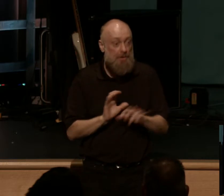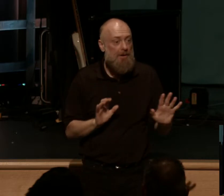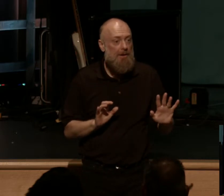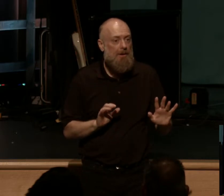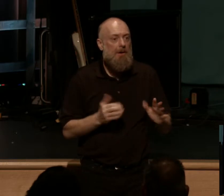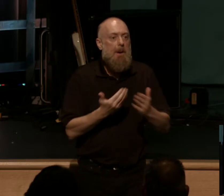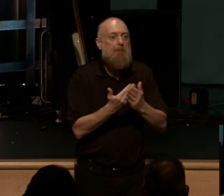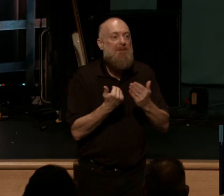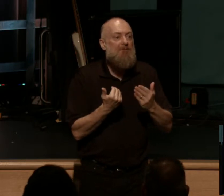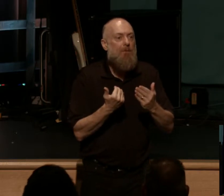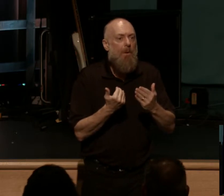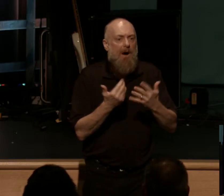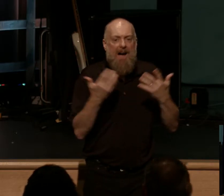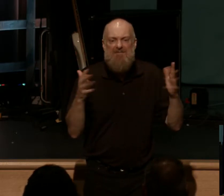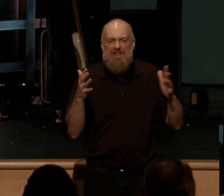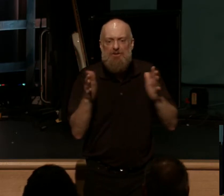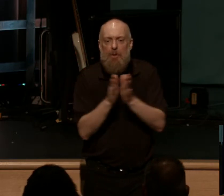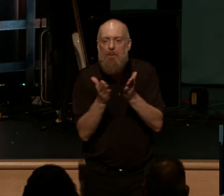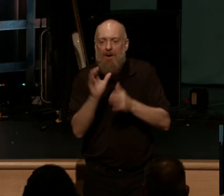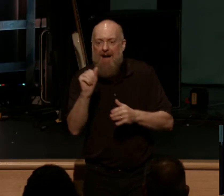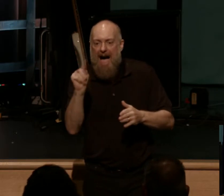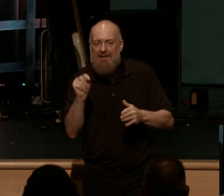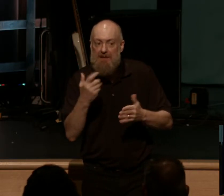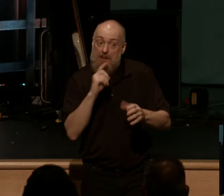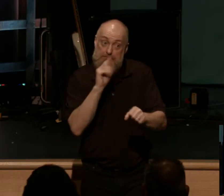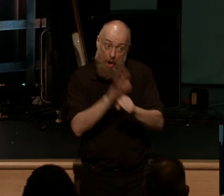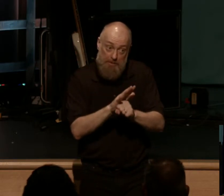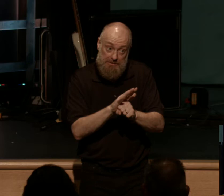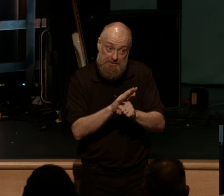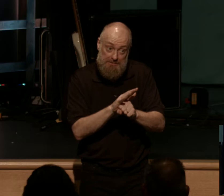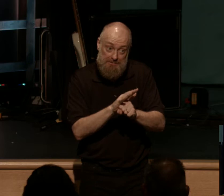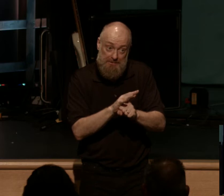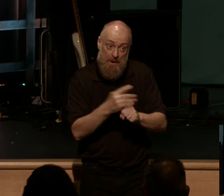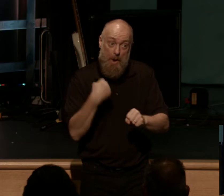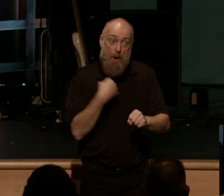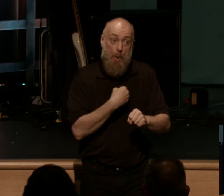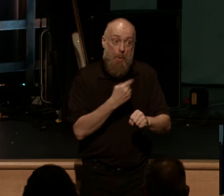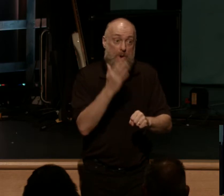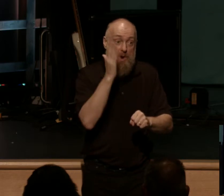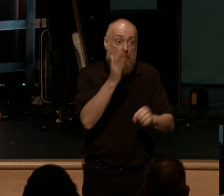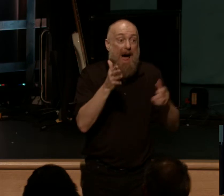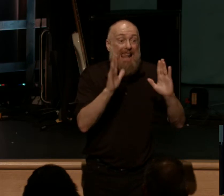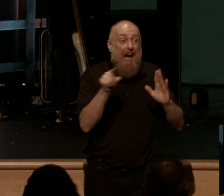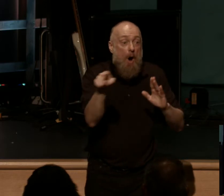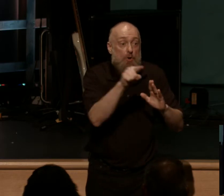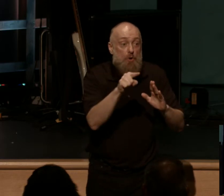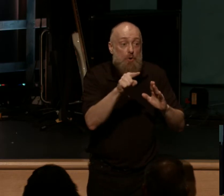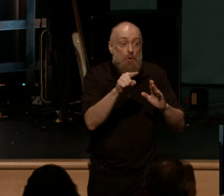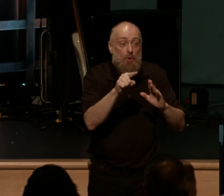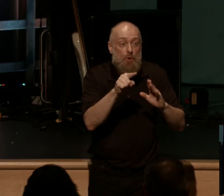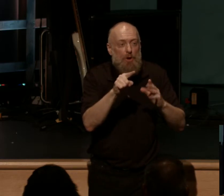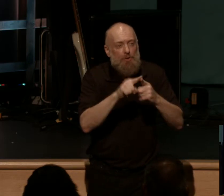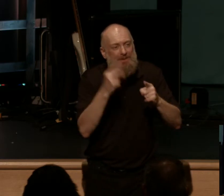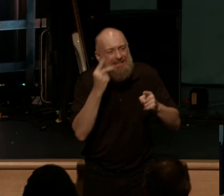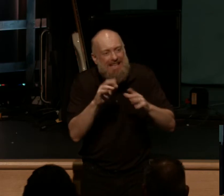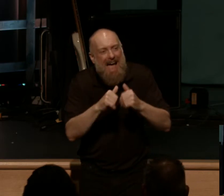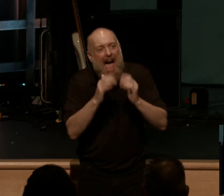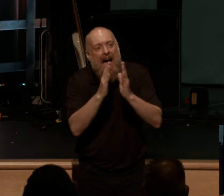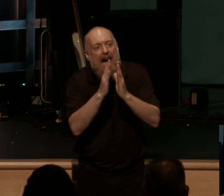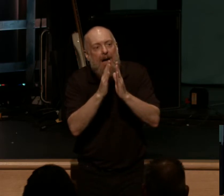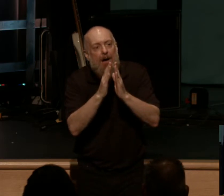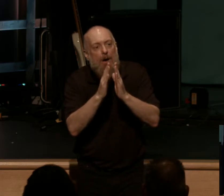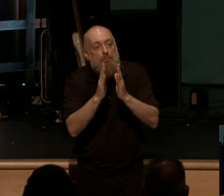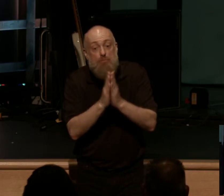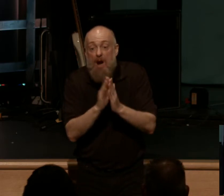is over, I want to make this promise right now. At some point, we're going to allow you to see how prayer is basically in